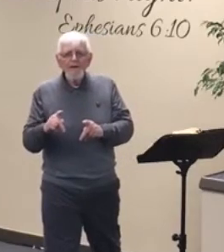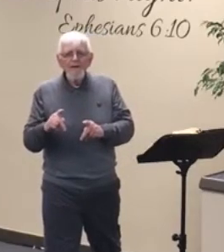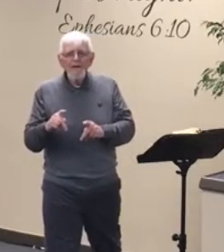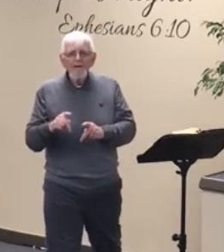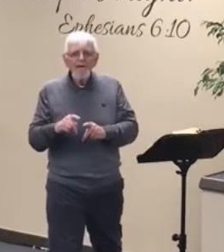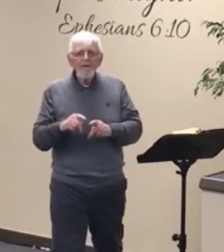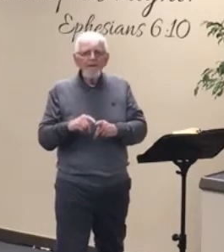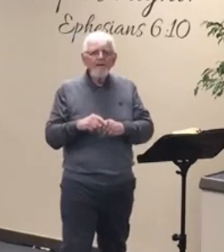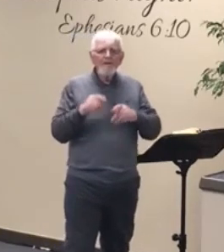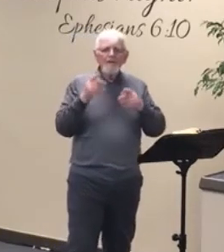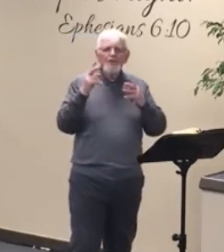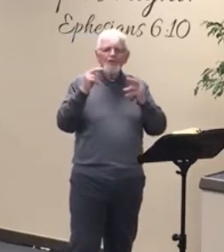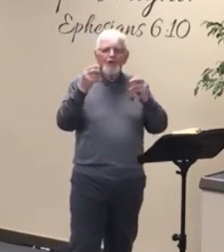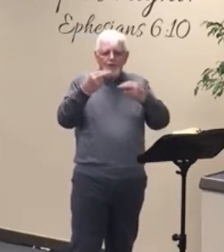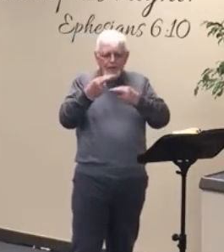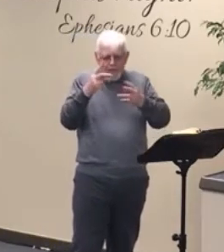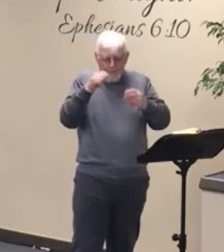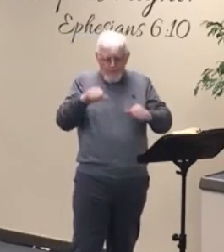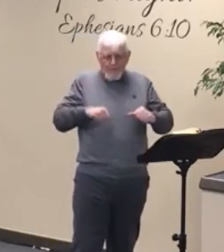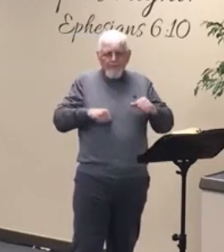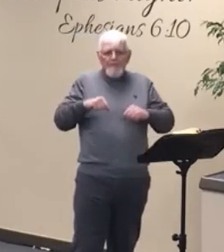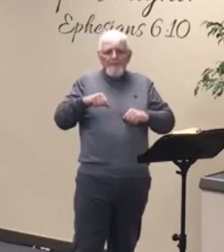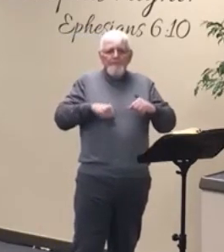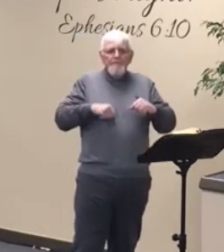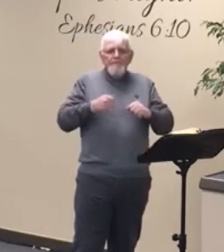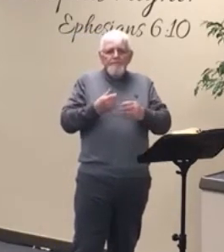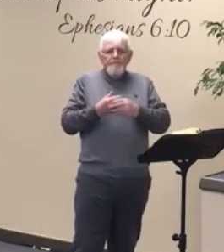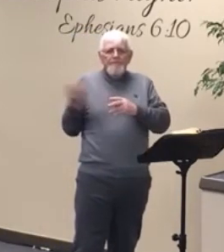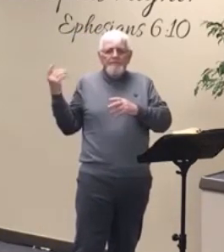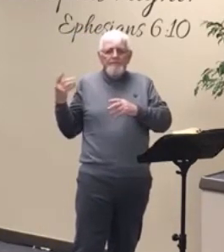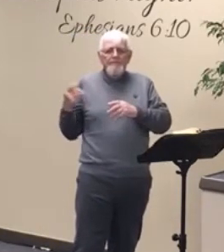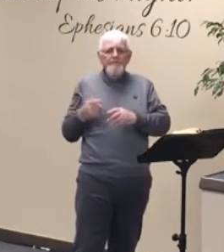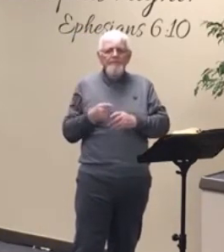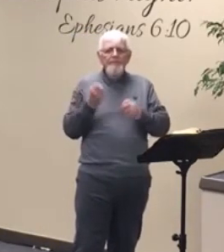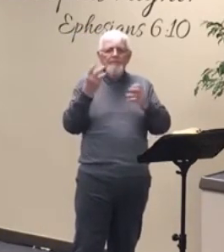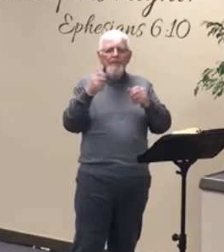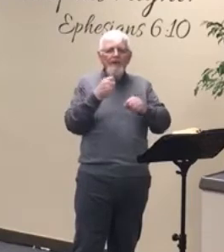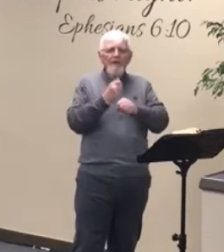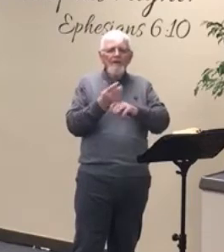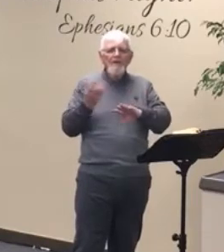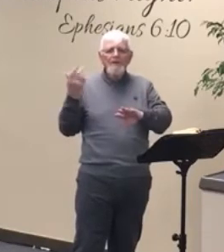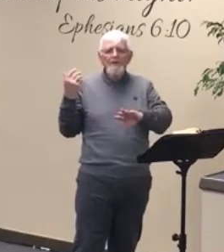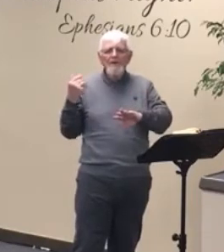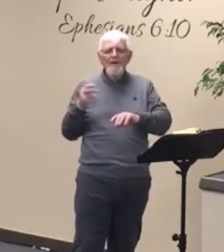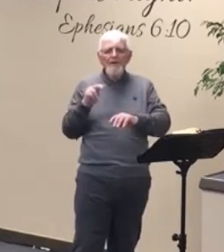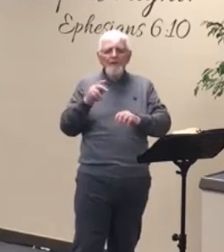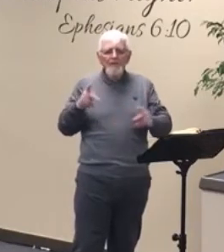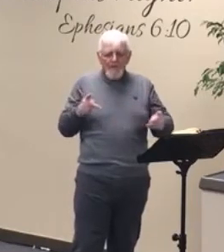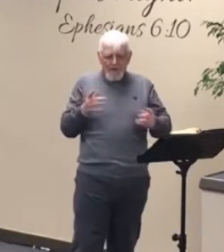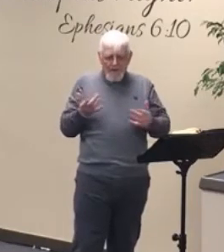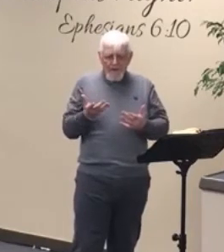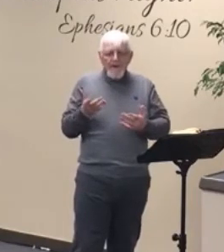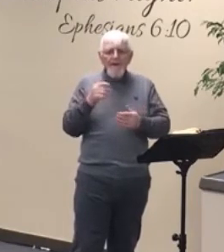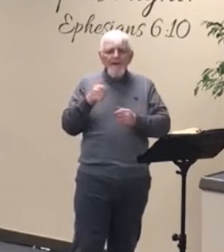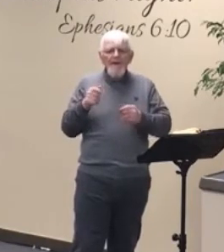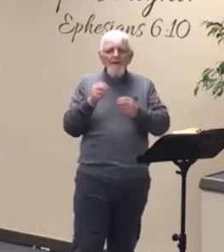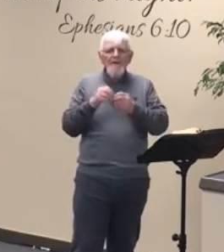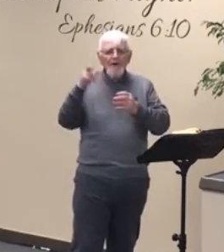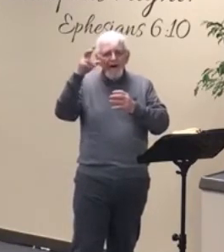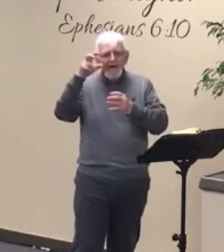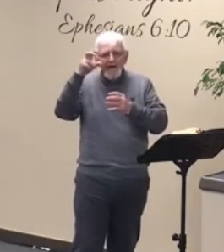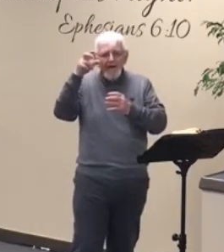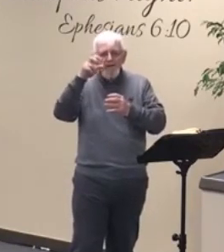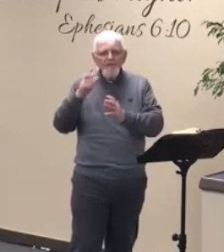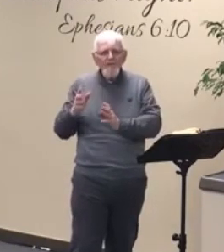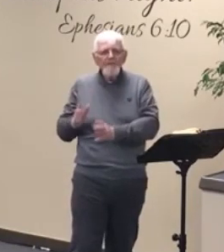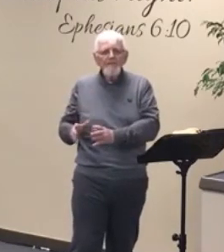No room for pride. Kicked that guy out many, many years ago. He has no place here anymore. His name's Lucifer. His name's the